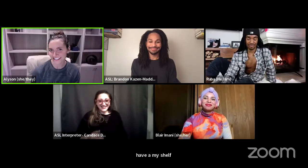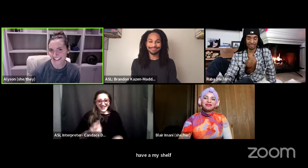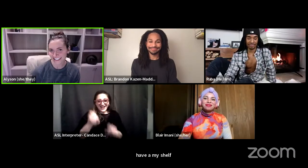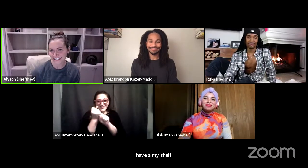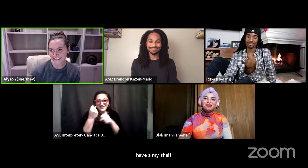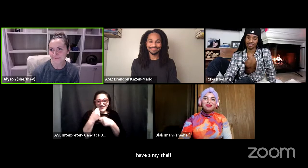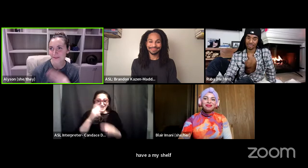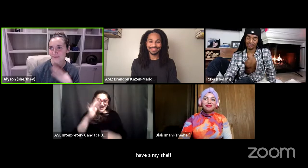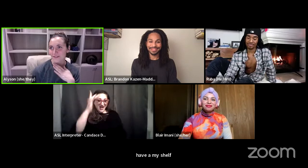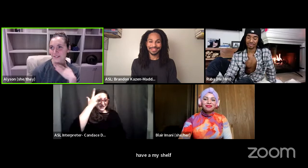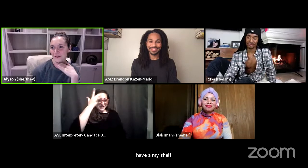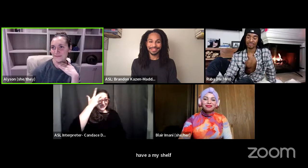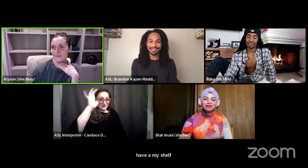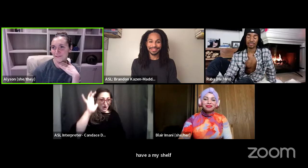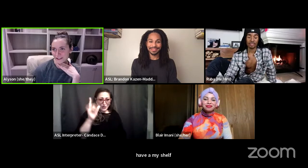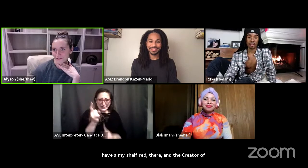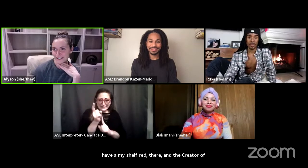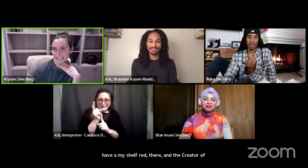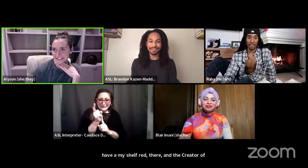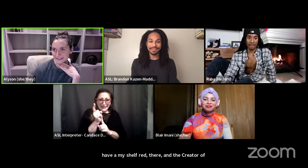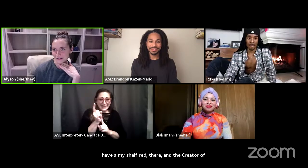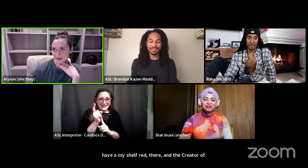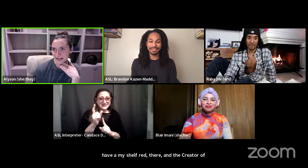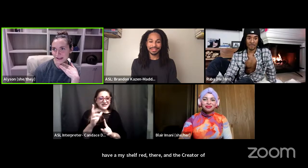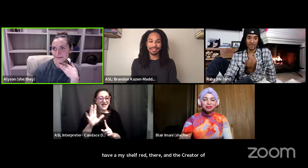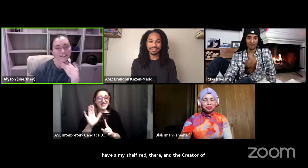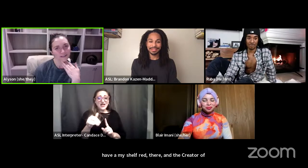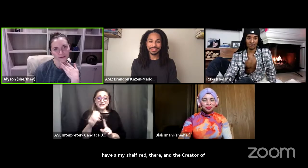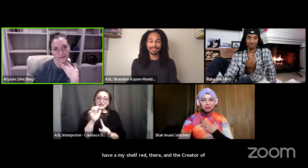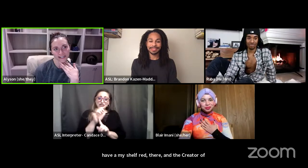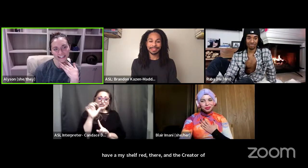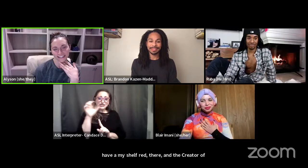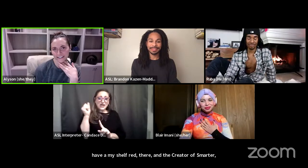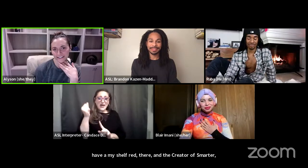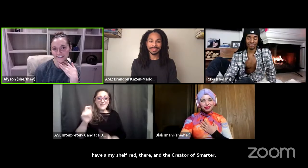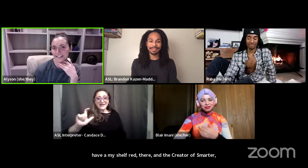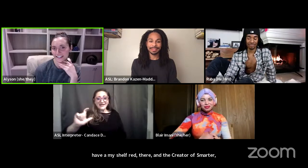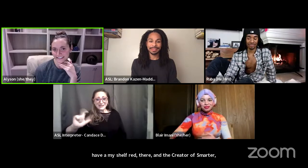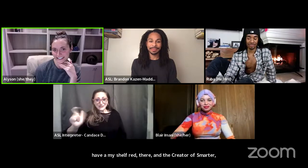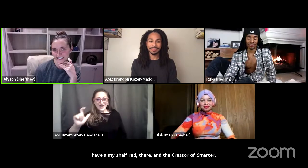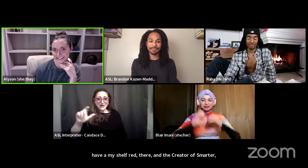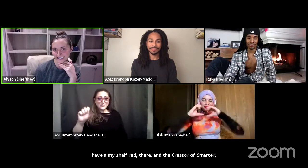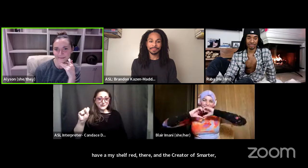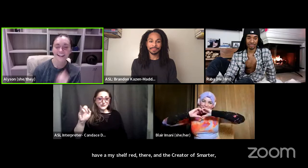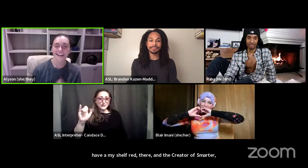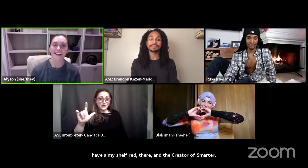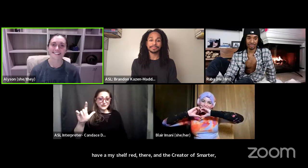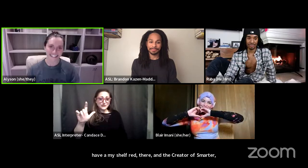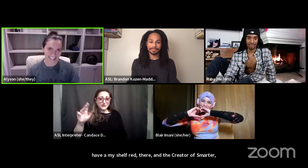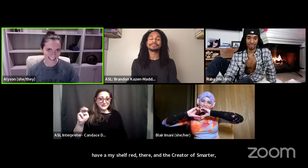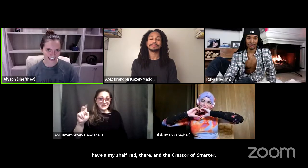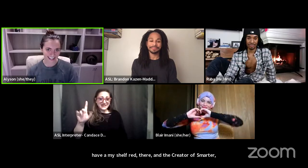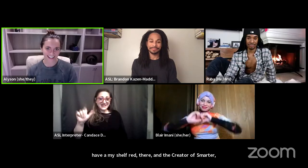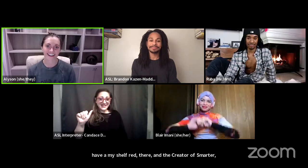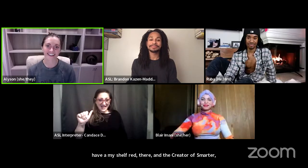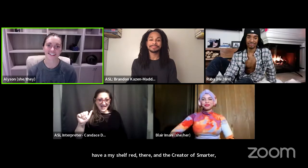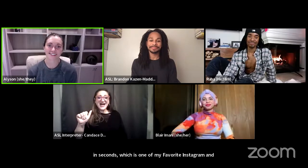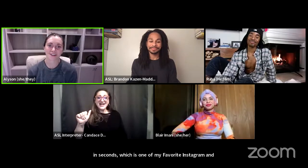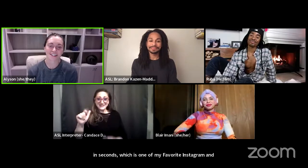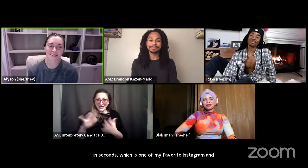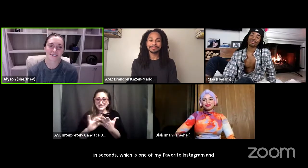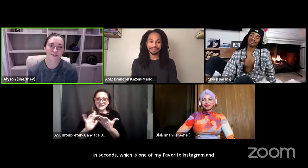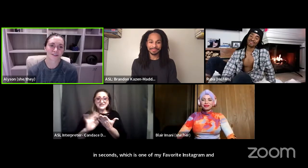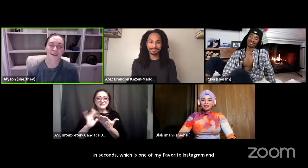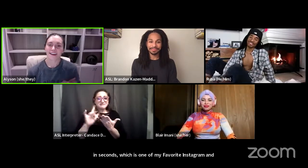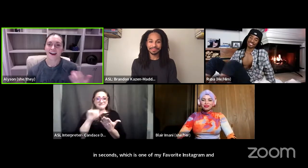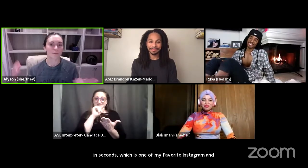Smarter in Seconds, which is one of my favorite Instagram and social media series that exists. Today, she's